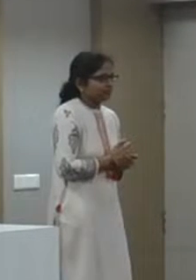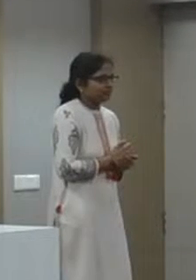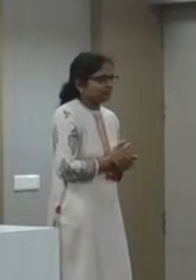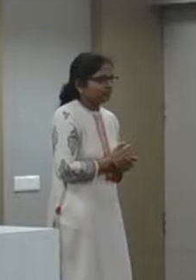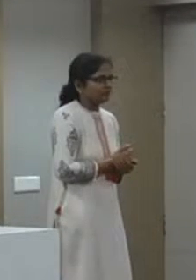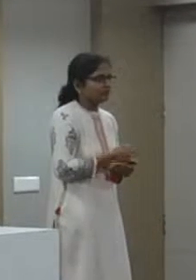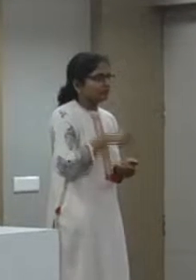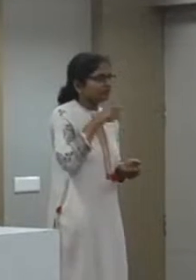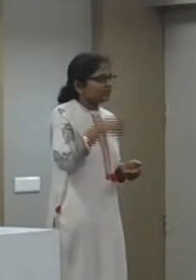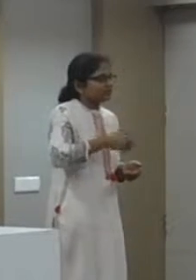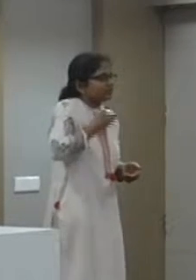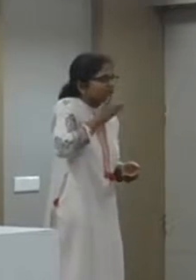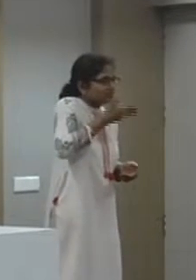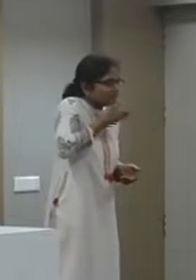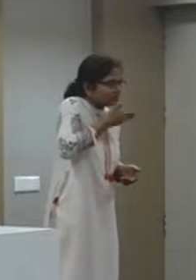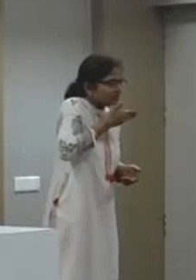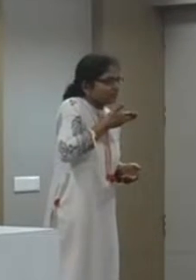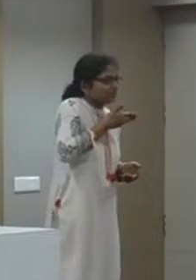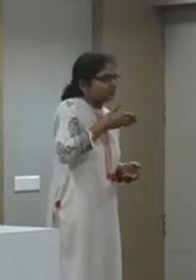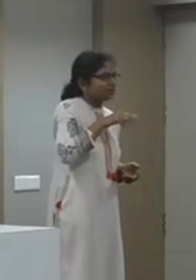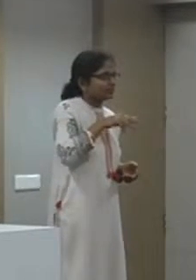In this training program,